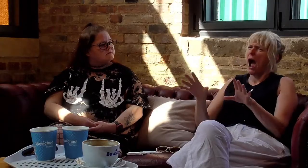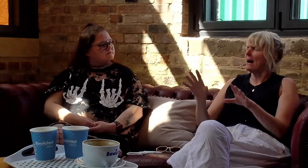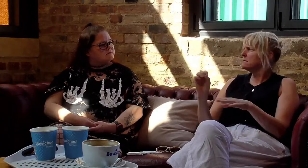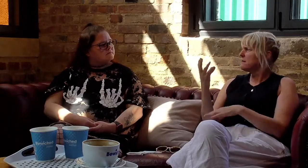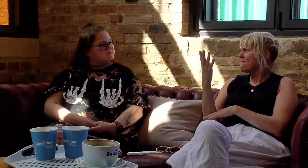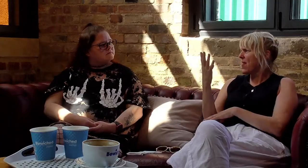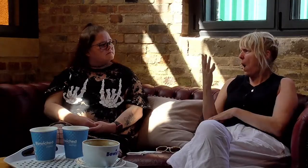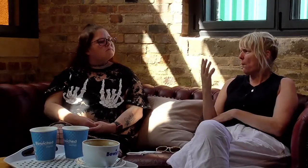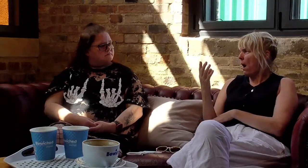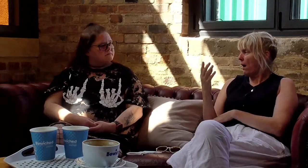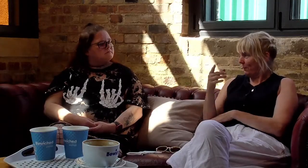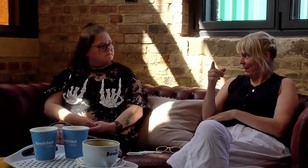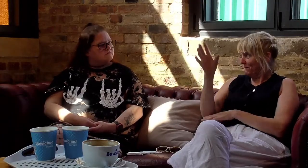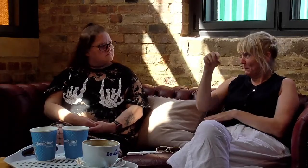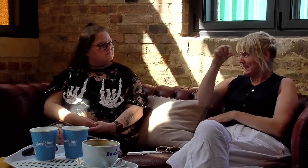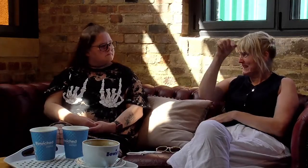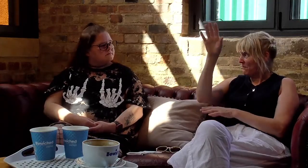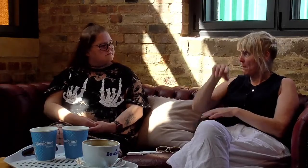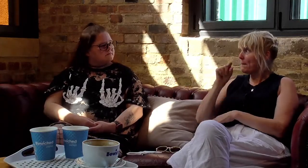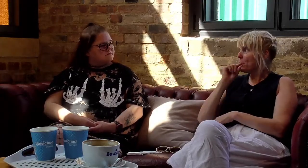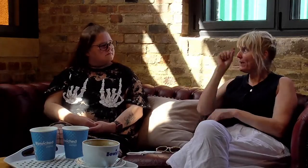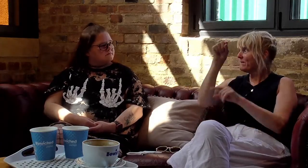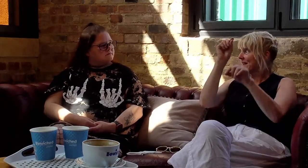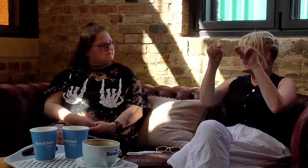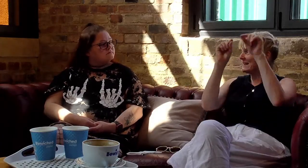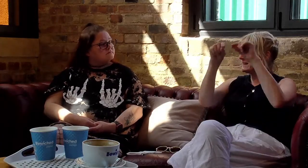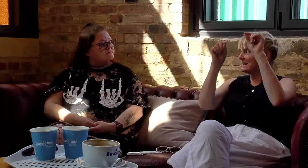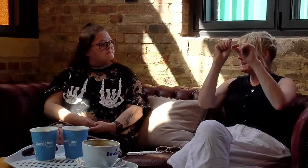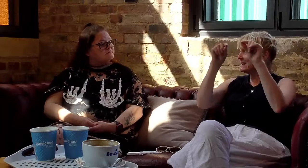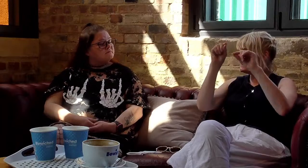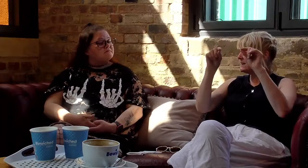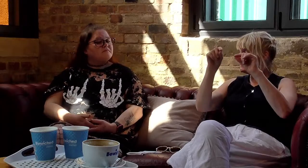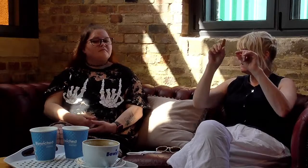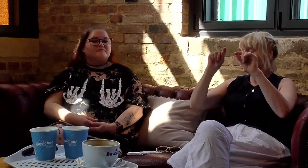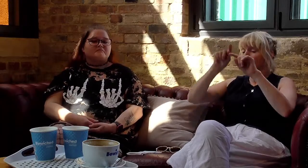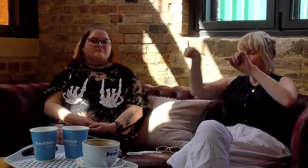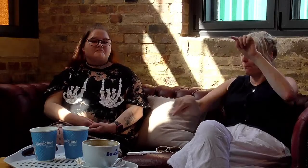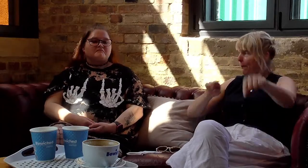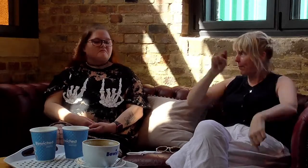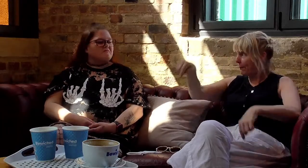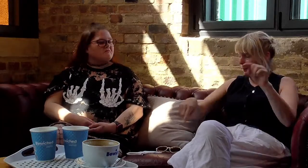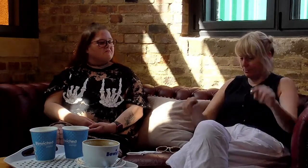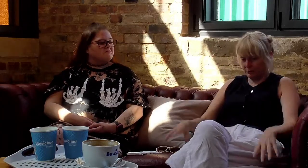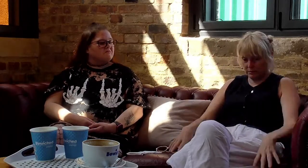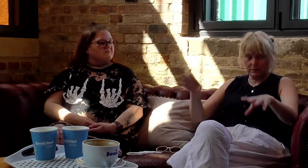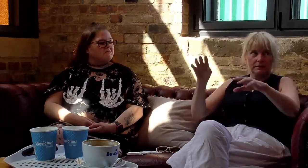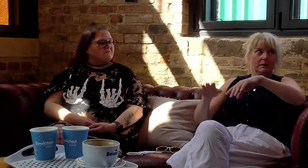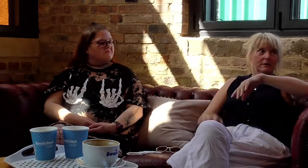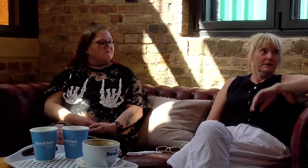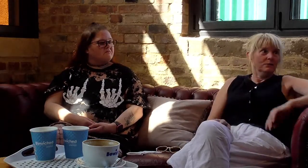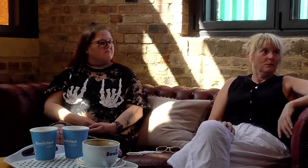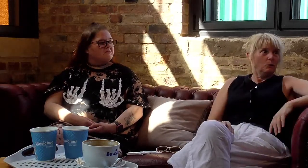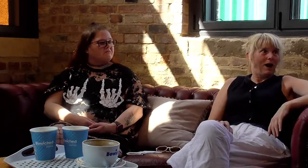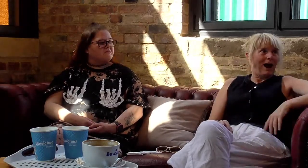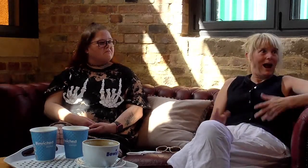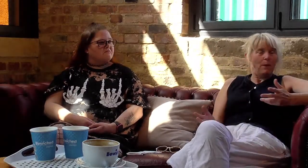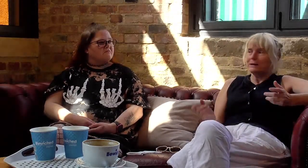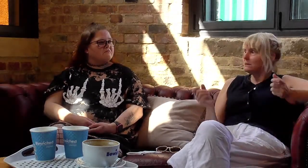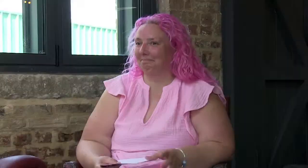Like artichoke seeds. It's a little bit like a flower, but it was from the seeds up there that I put out for the birds. And some of them were just tipped off the bird table and